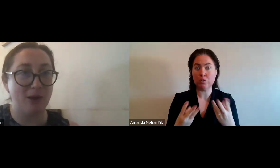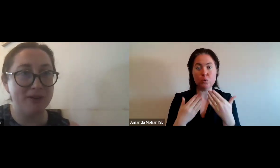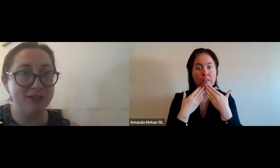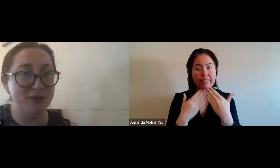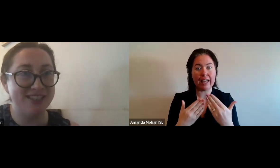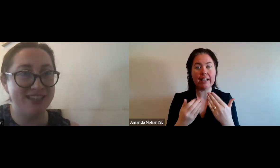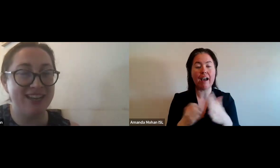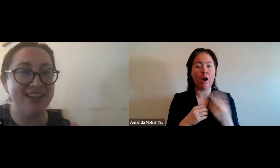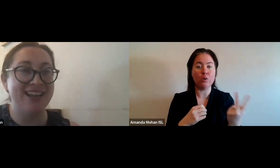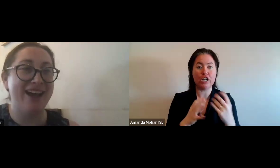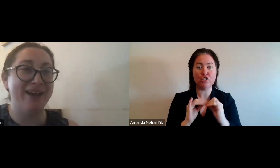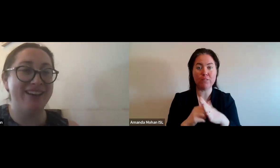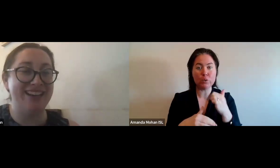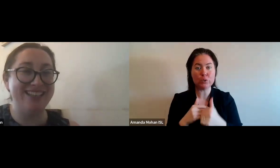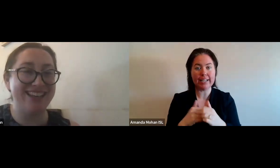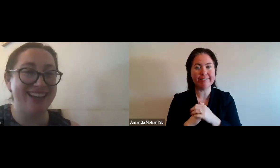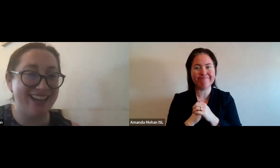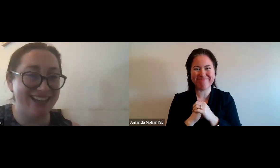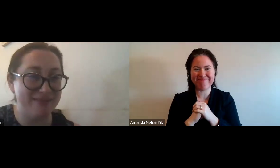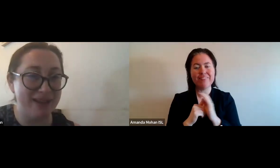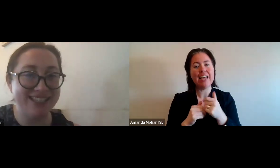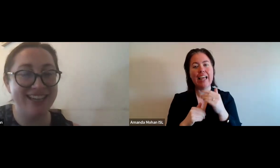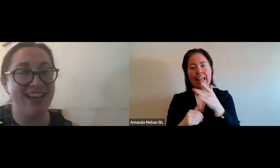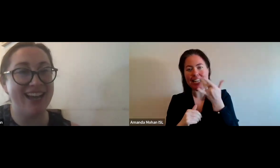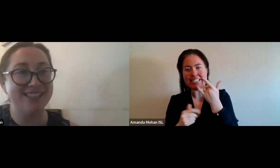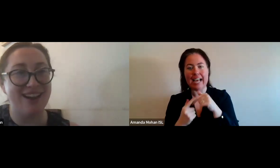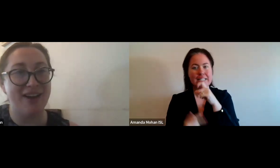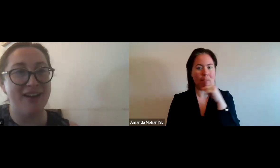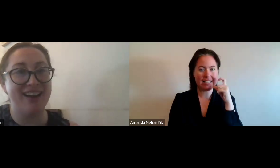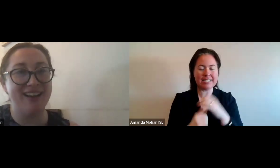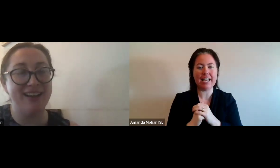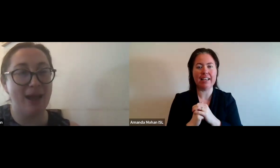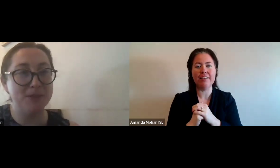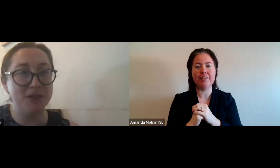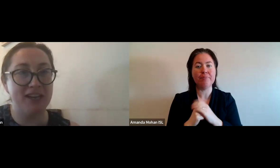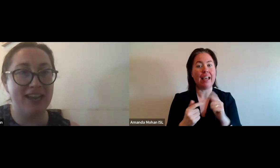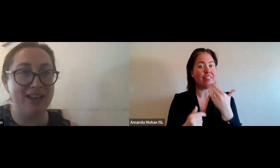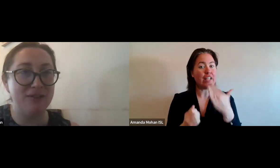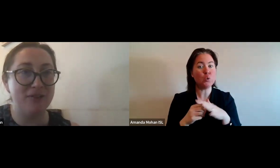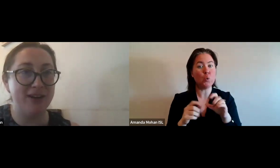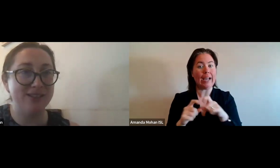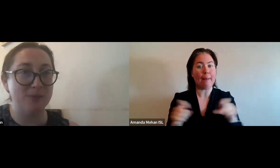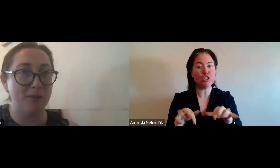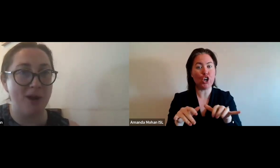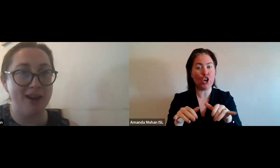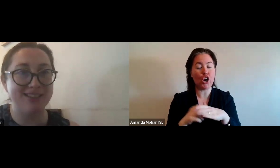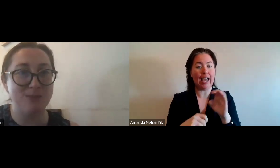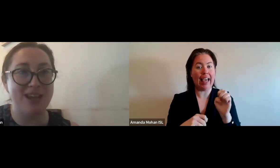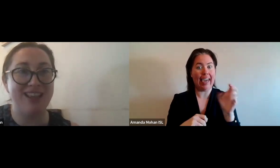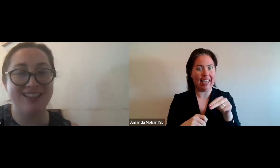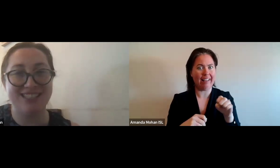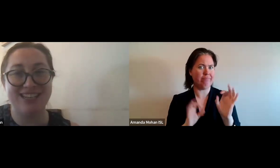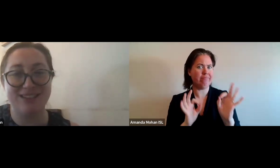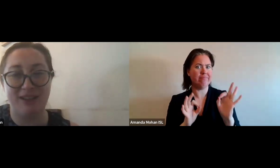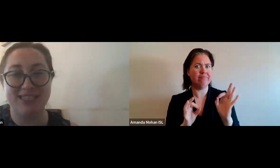our interpreters for today, Lisa and Amanda, and our captioner Elaine, for superb work